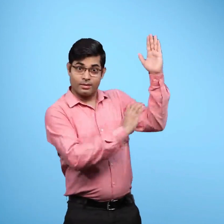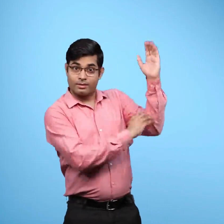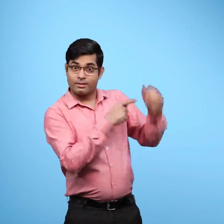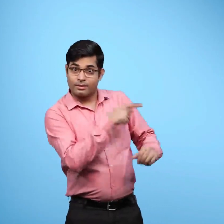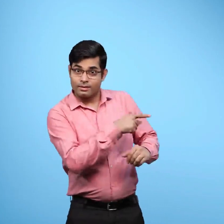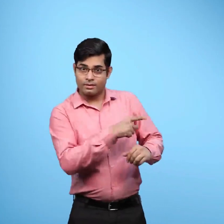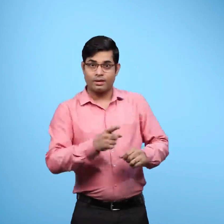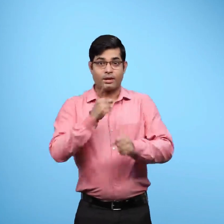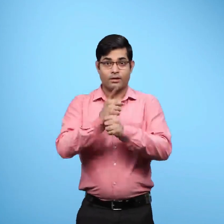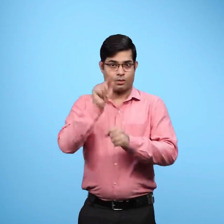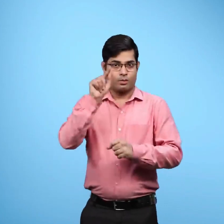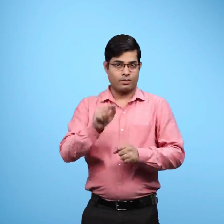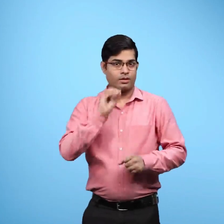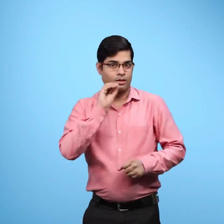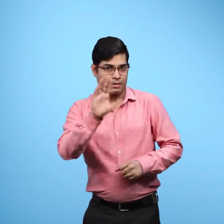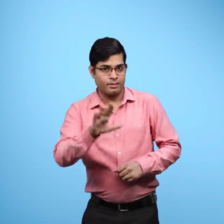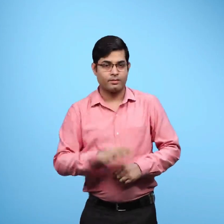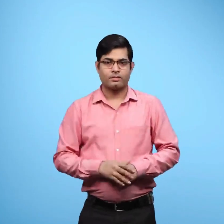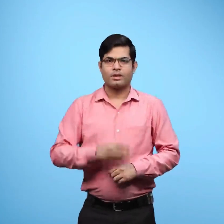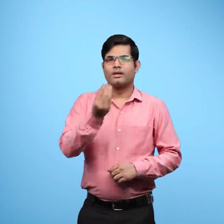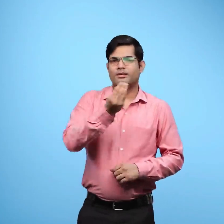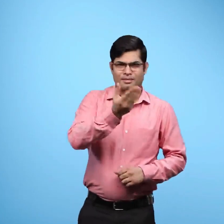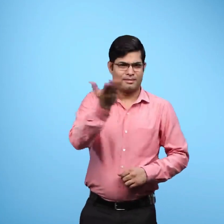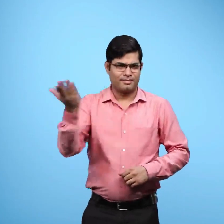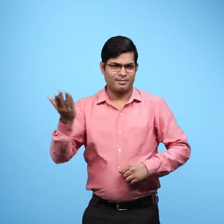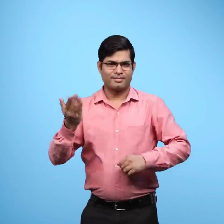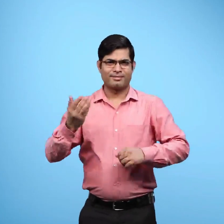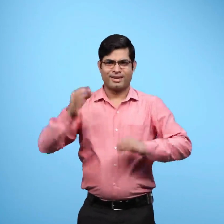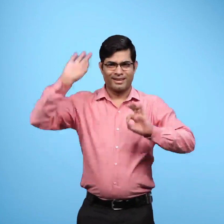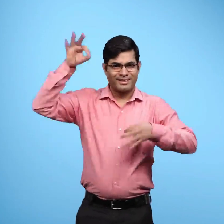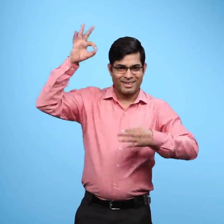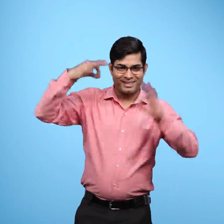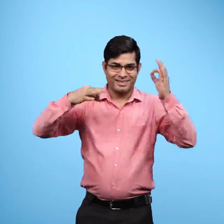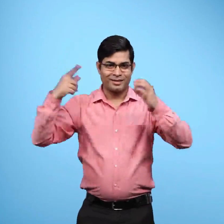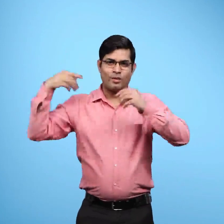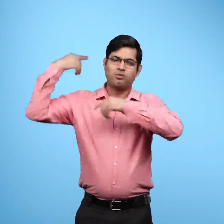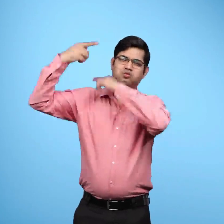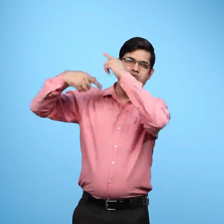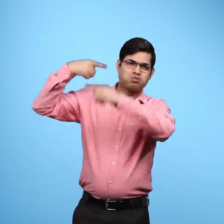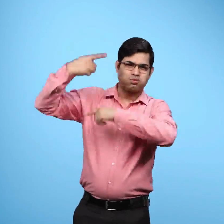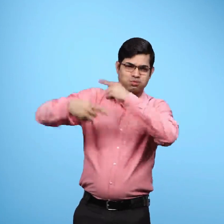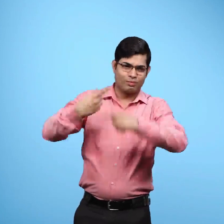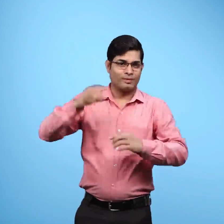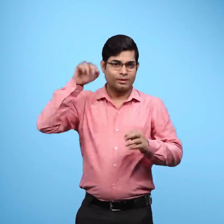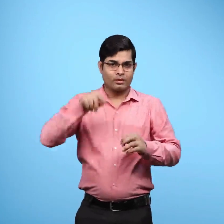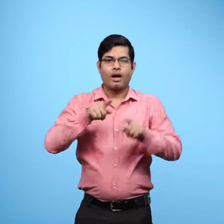Footnote: several classical dance forms such as Bharatanatyam